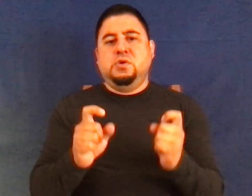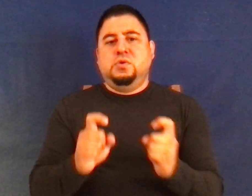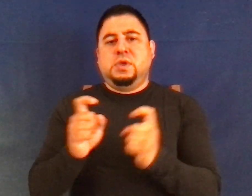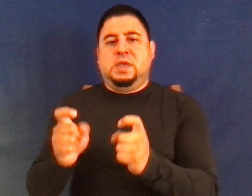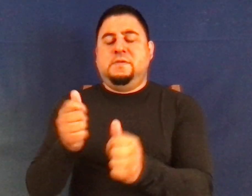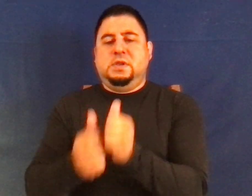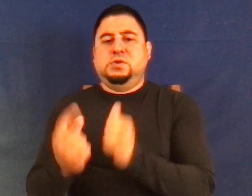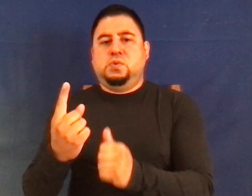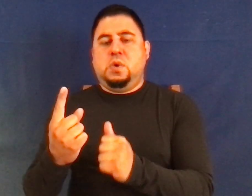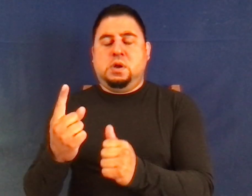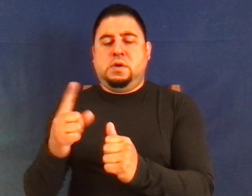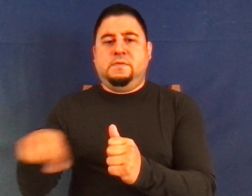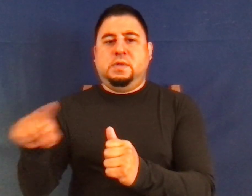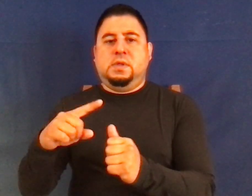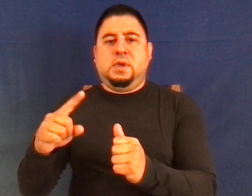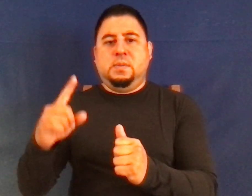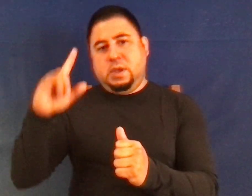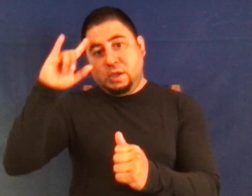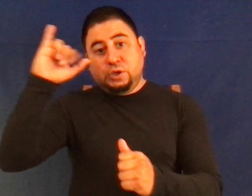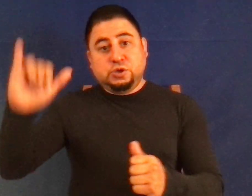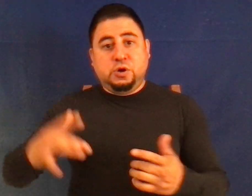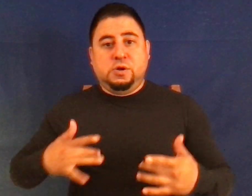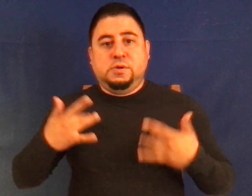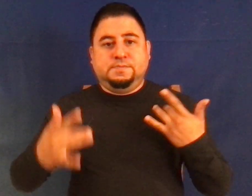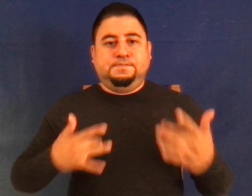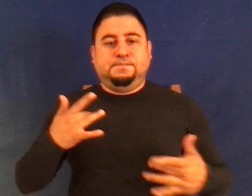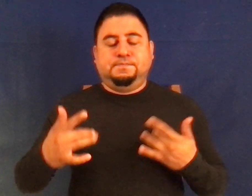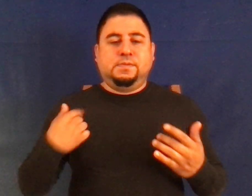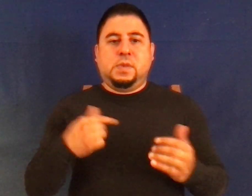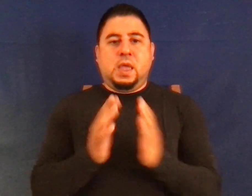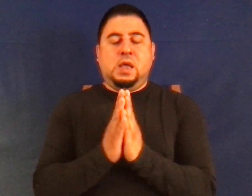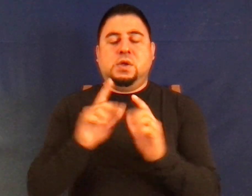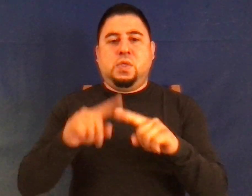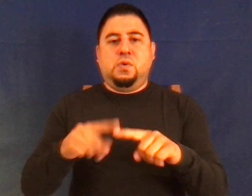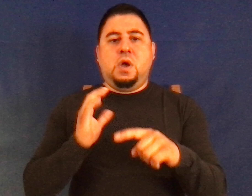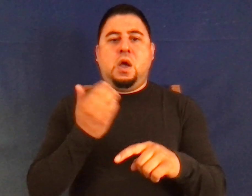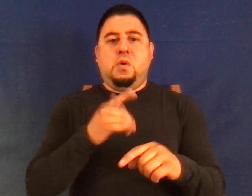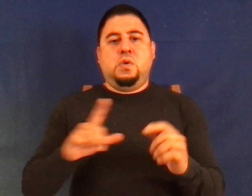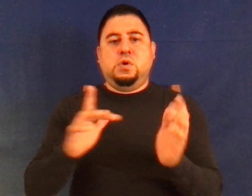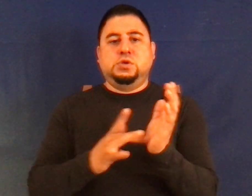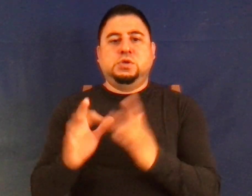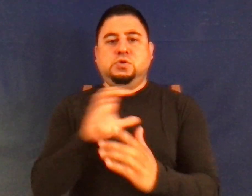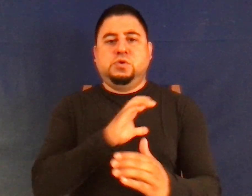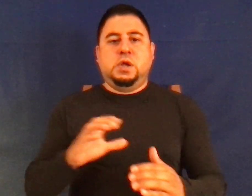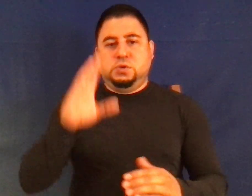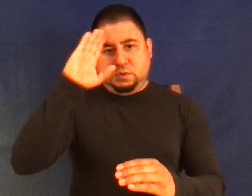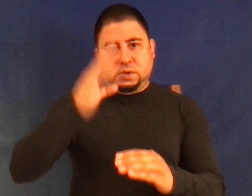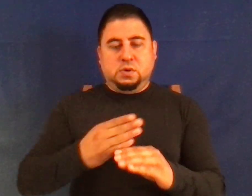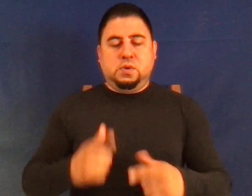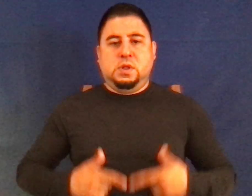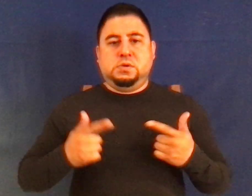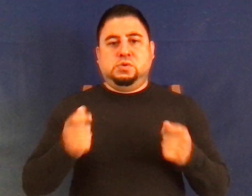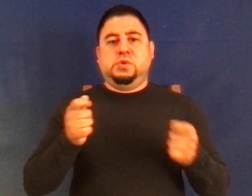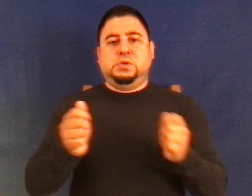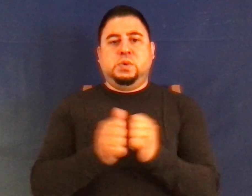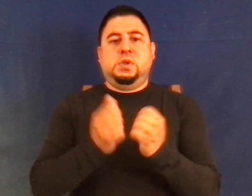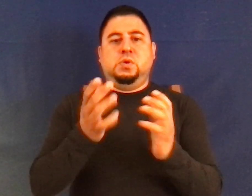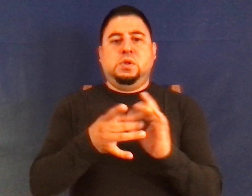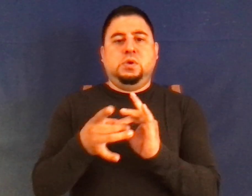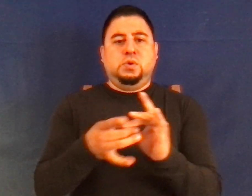eternal gladness. We ask this through our Lord Jesus Christ, your Son, who lives and reigns with you in the